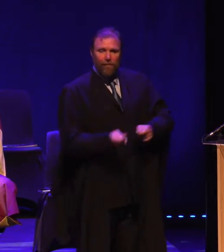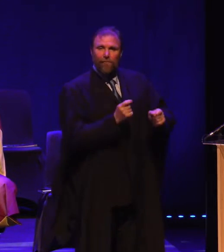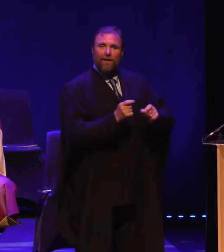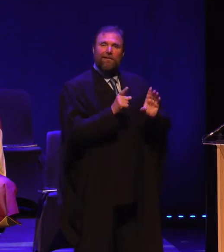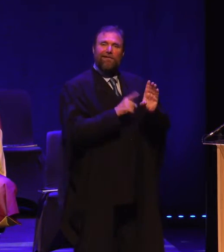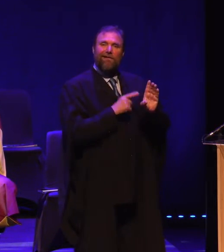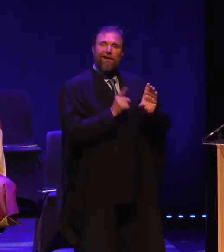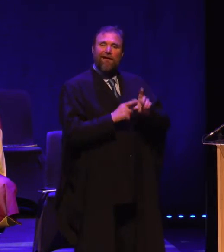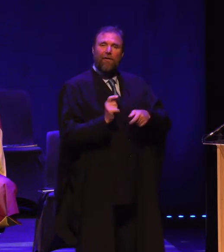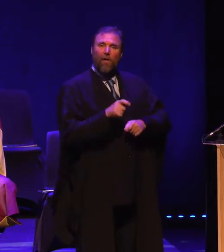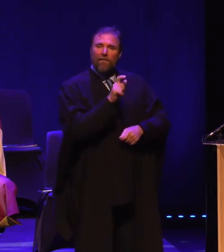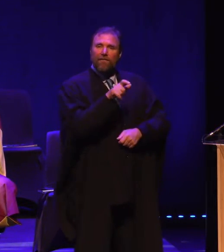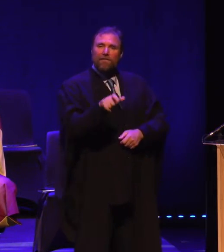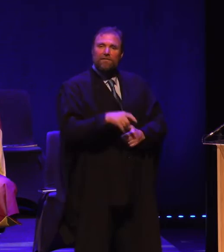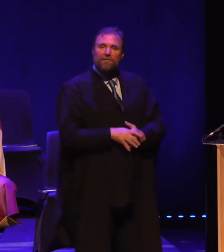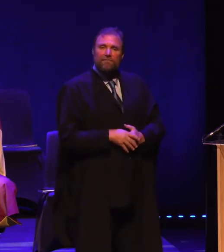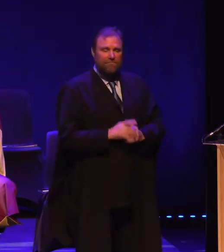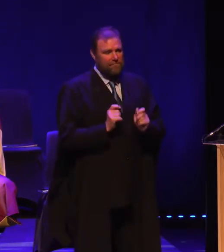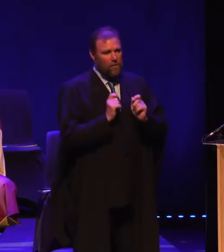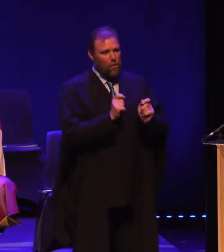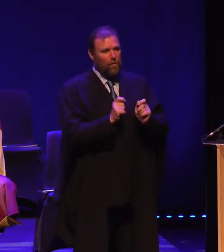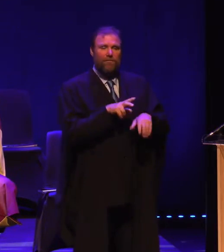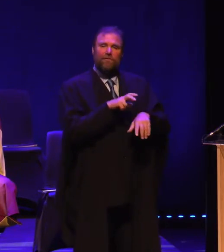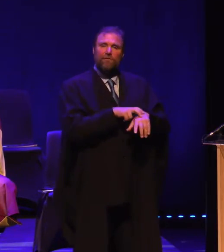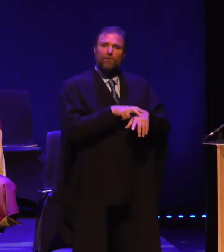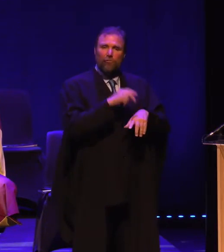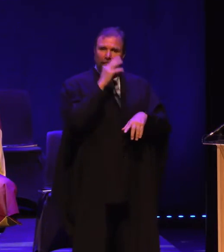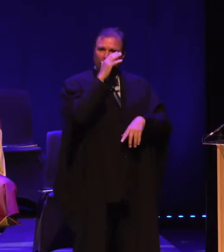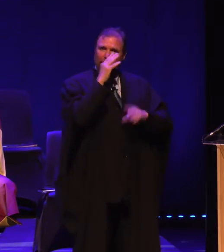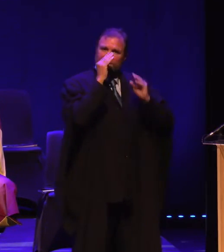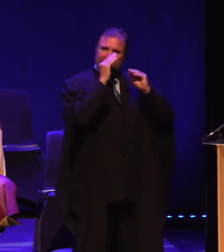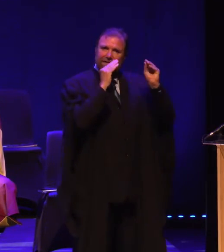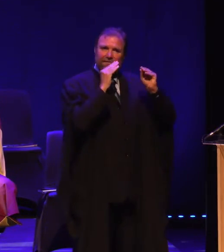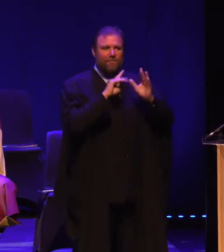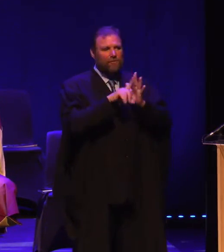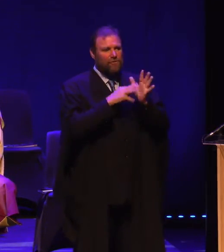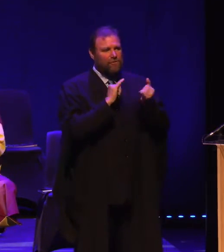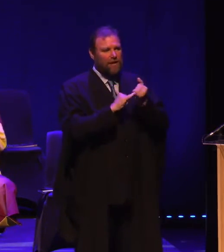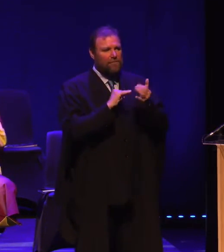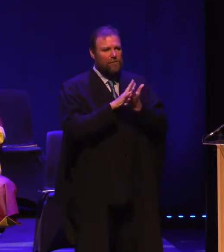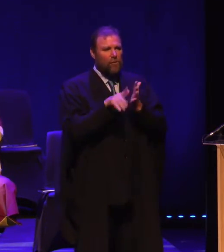Young Golfers and the award of Doctor of Philosophy, James Shaw.